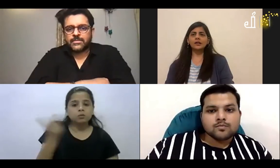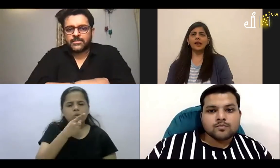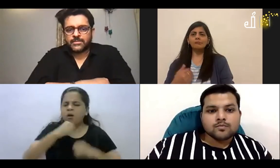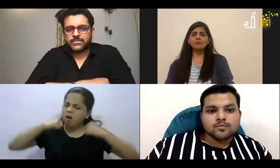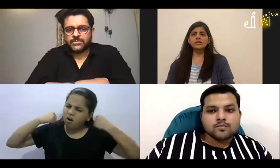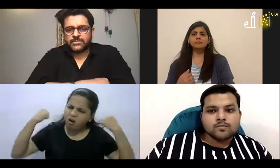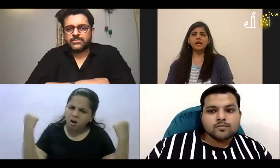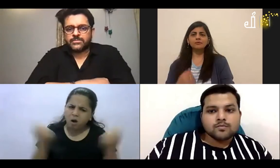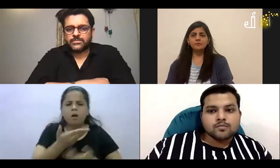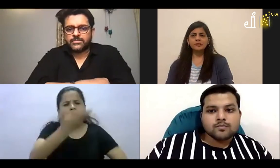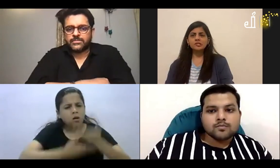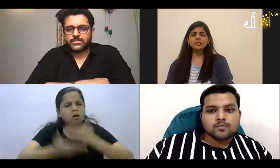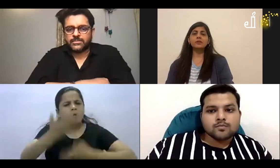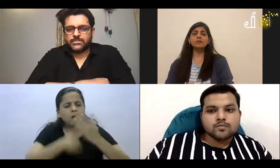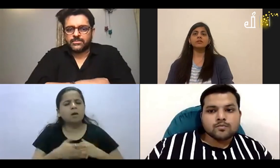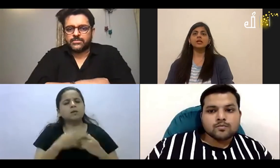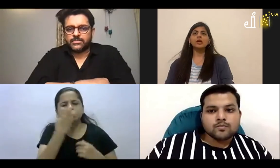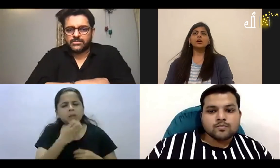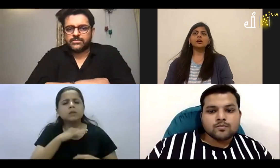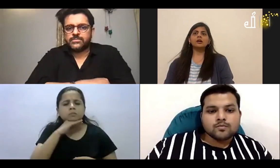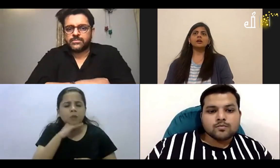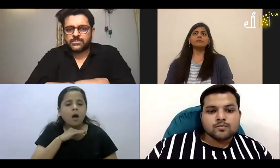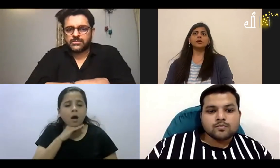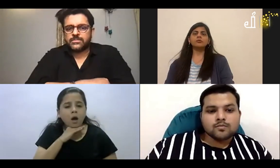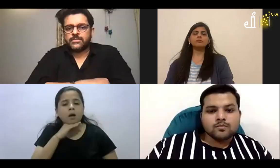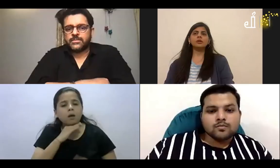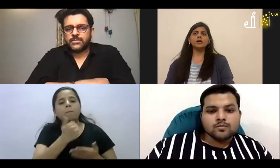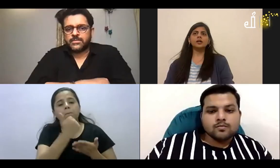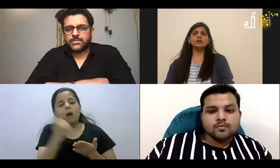hard in helping me pick up speech. They made me,